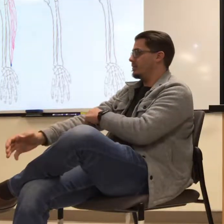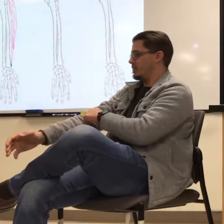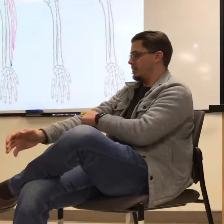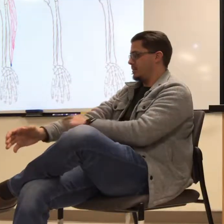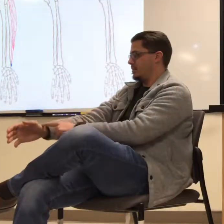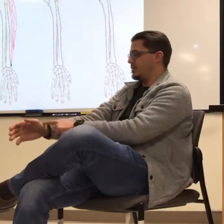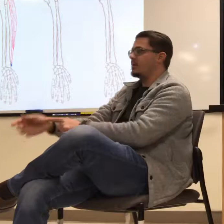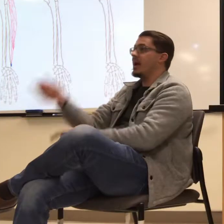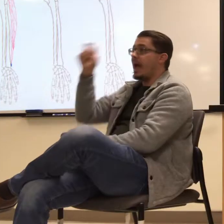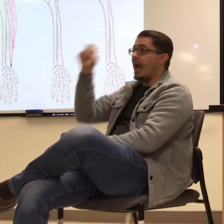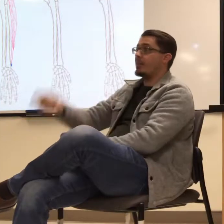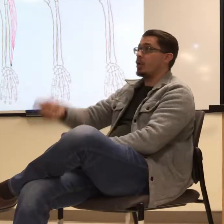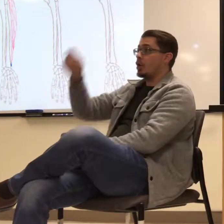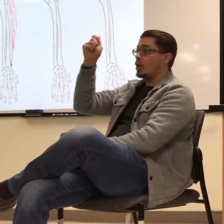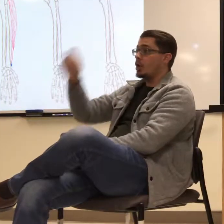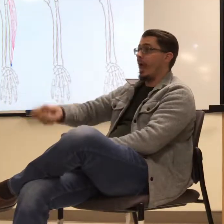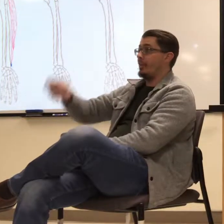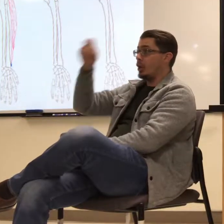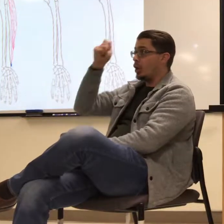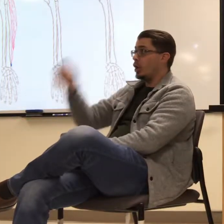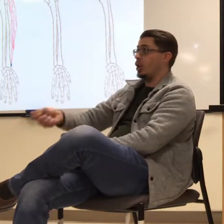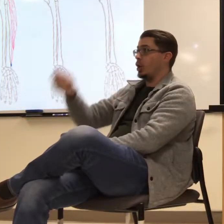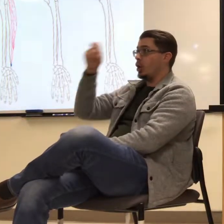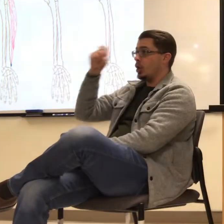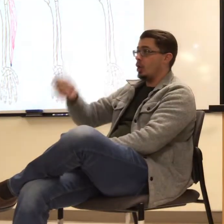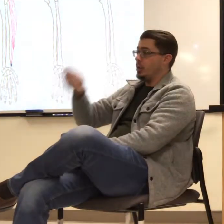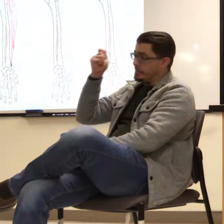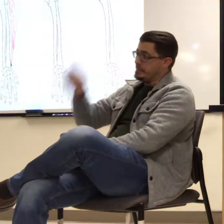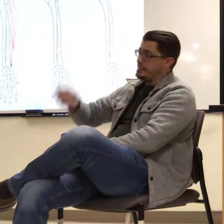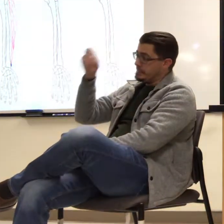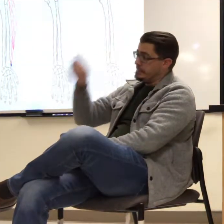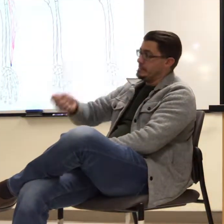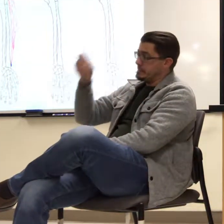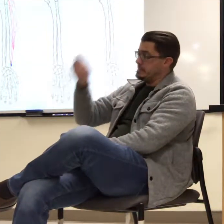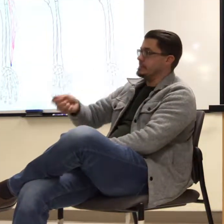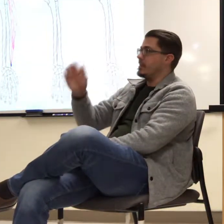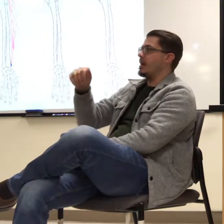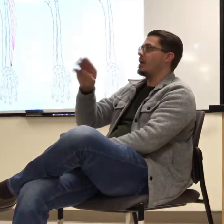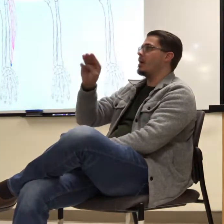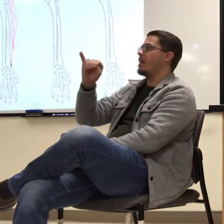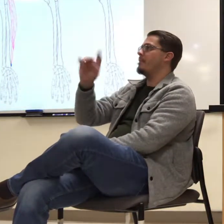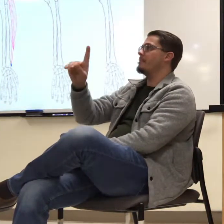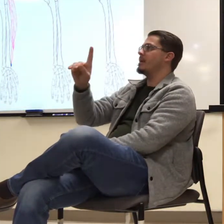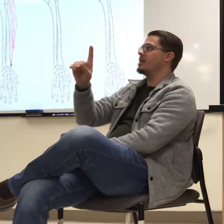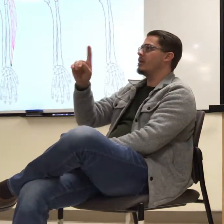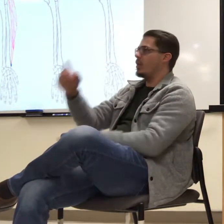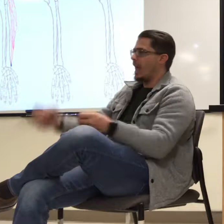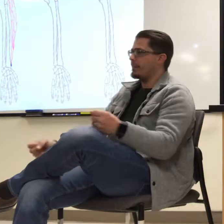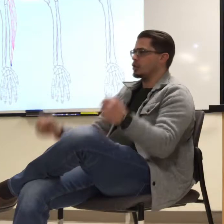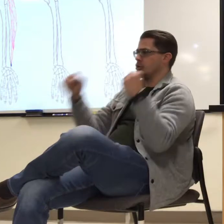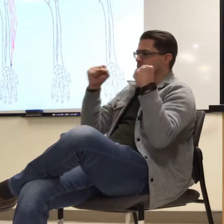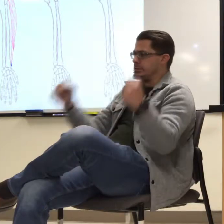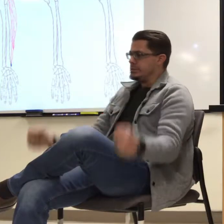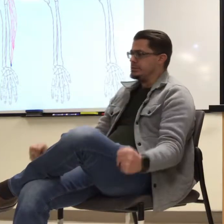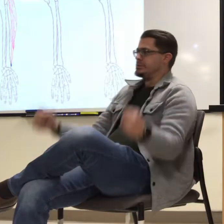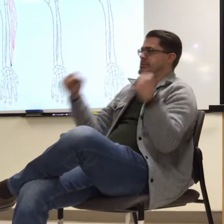A hammer motion. You know, do mid pronation, and you do hammer curls in the